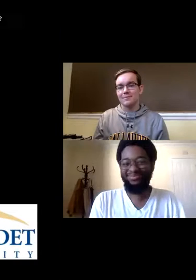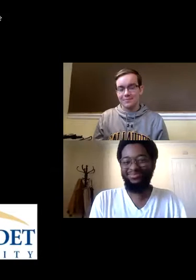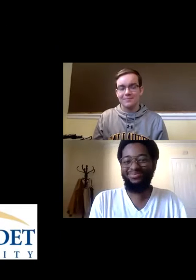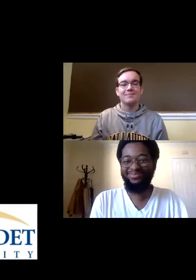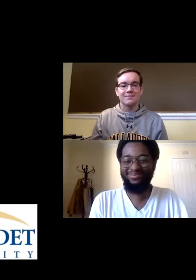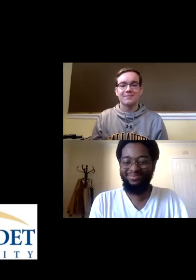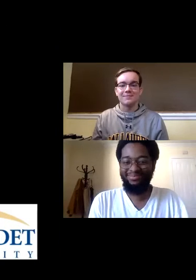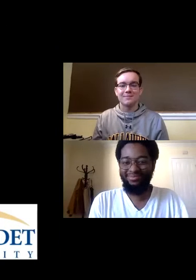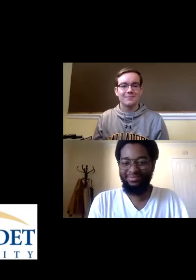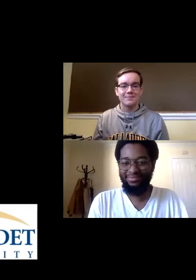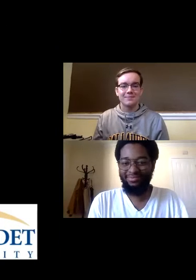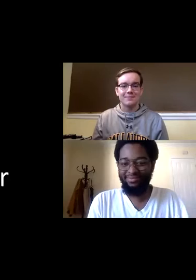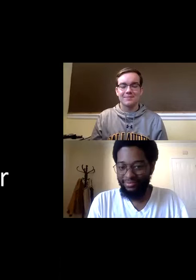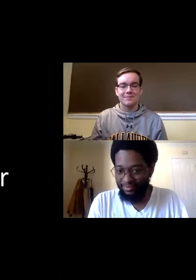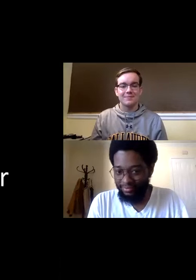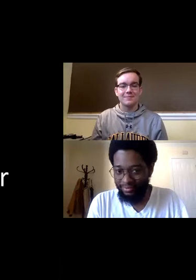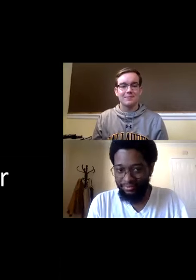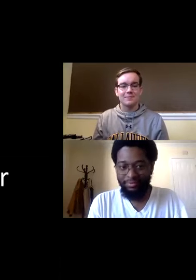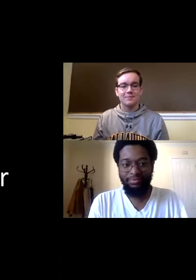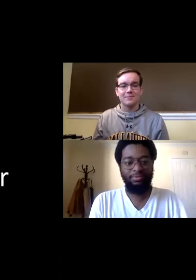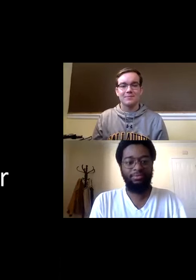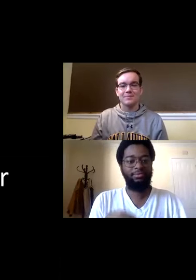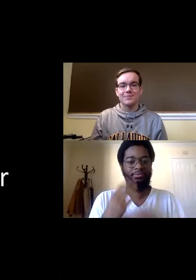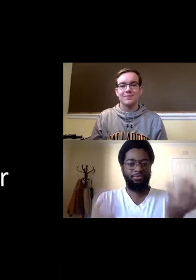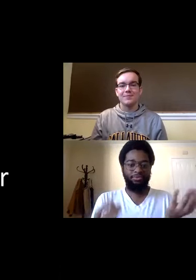So we're excited to have you here.